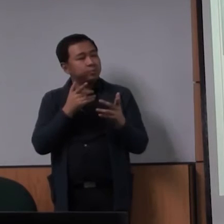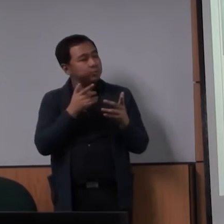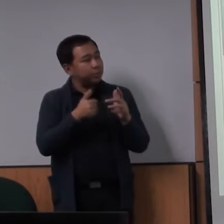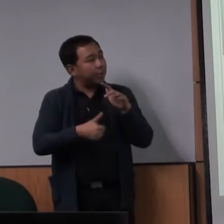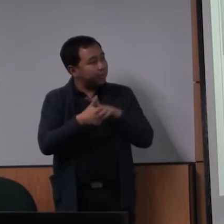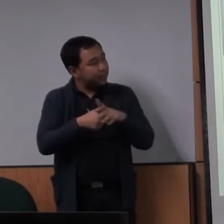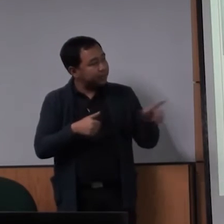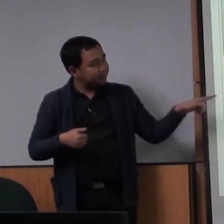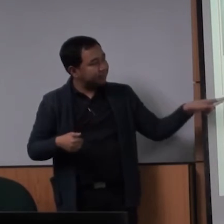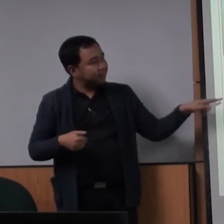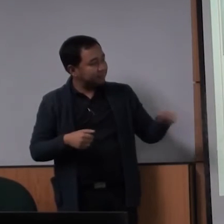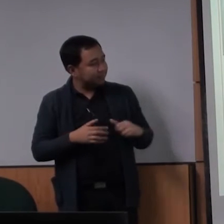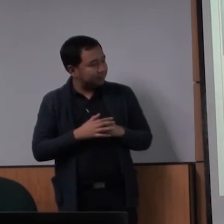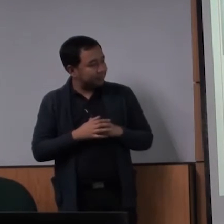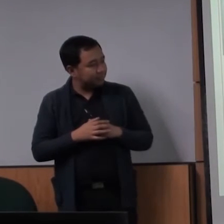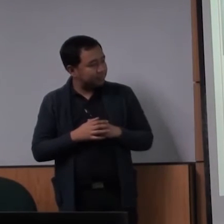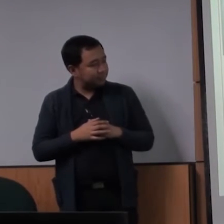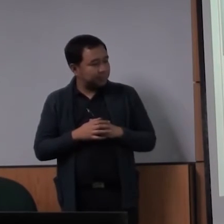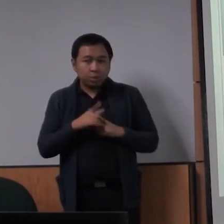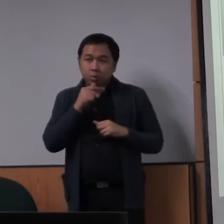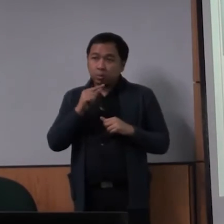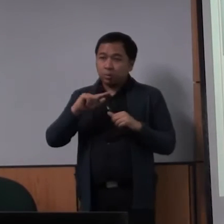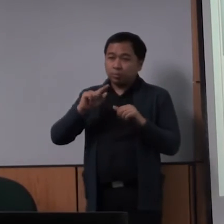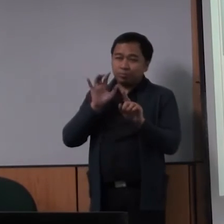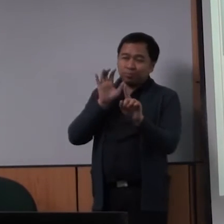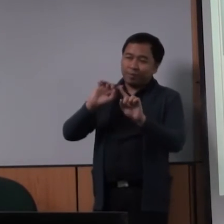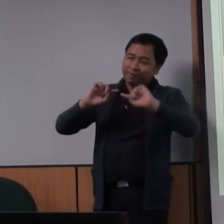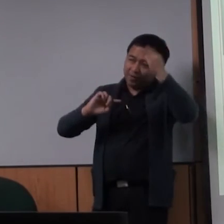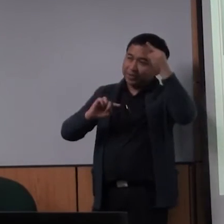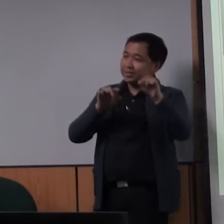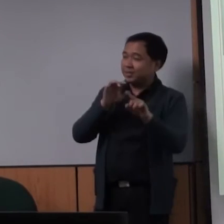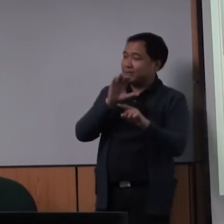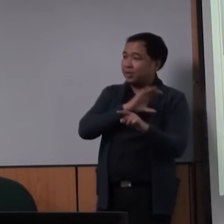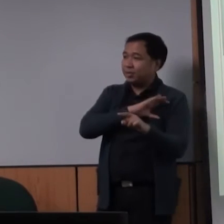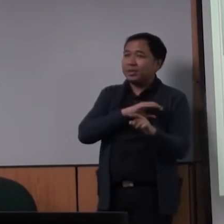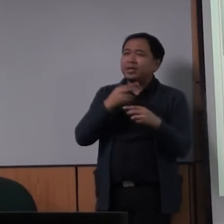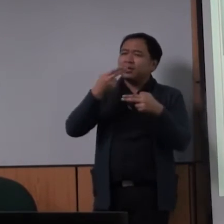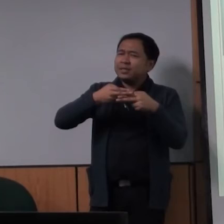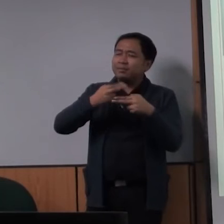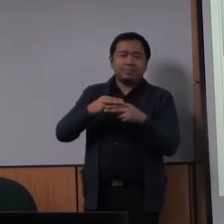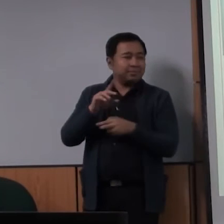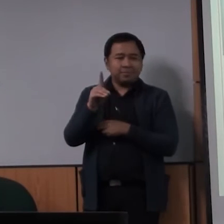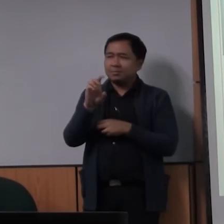video. And the main character is this one. I call him Decky.